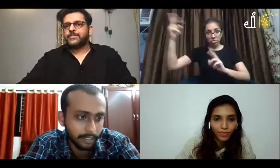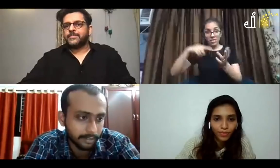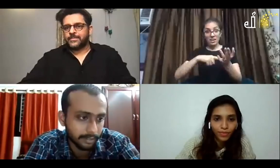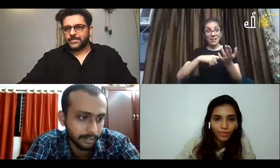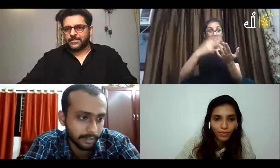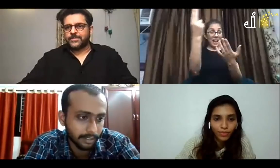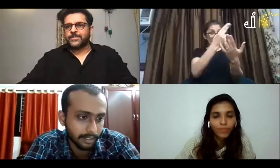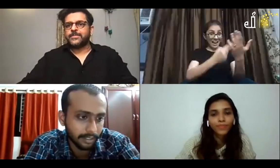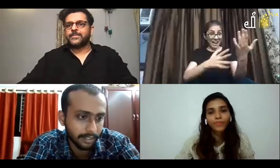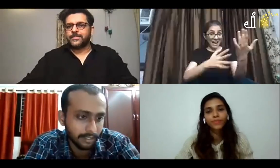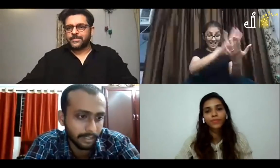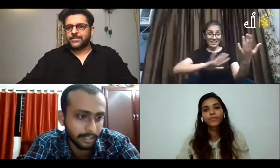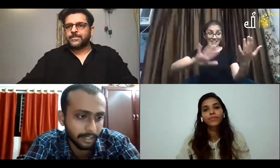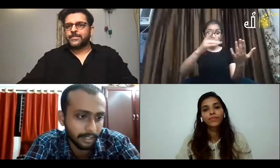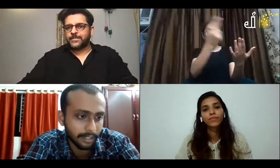depicted